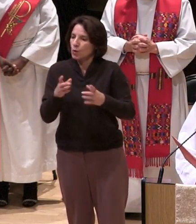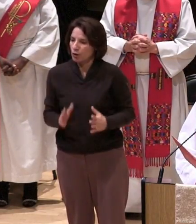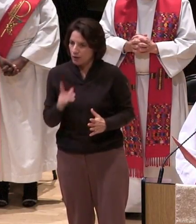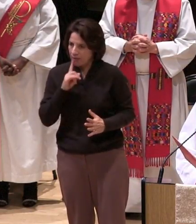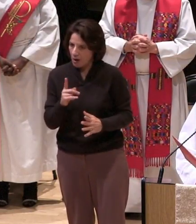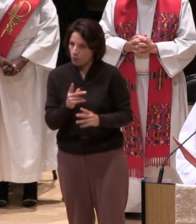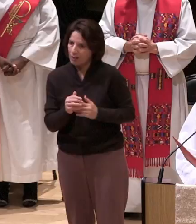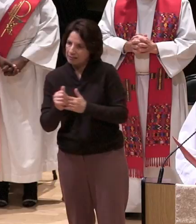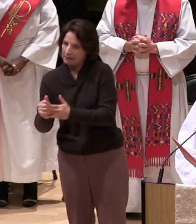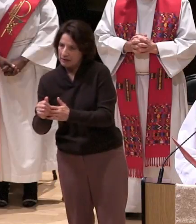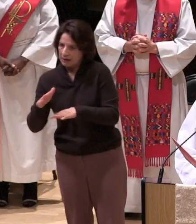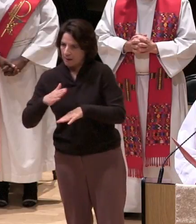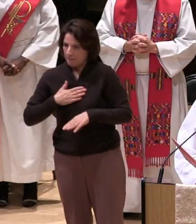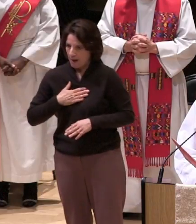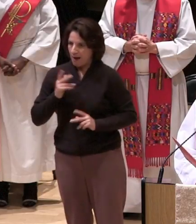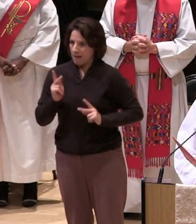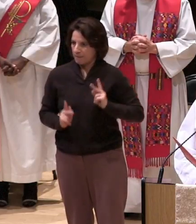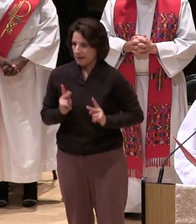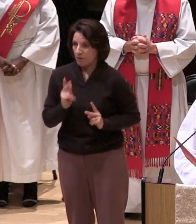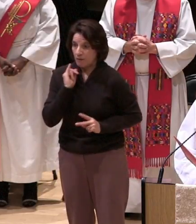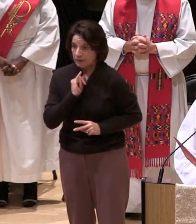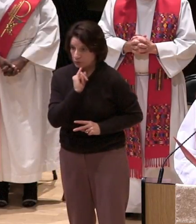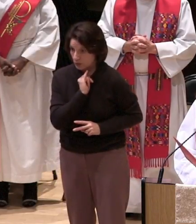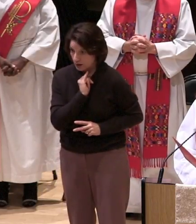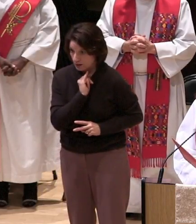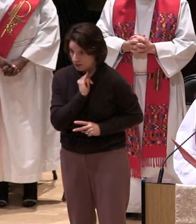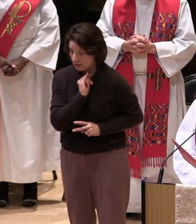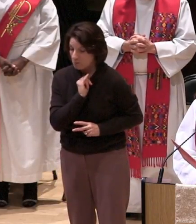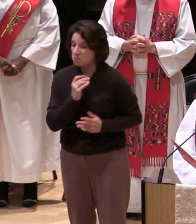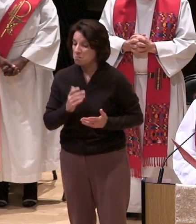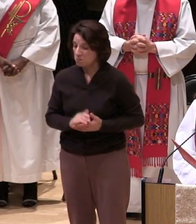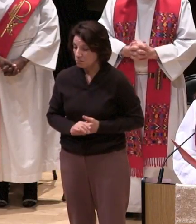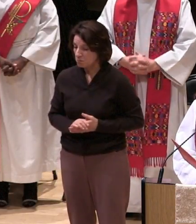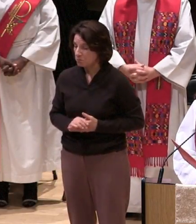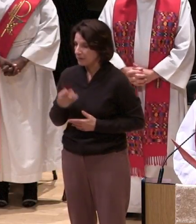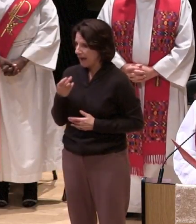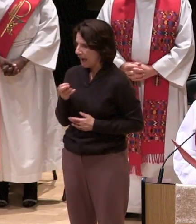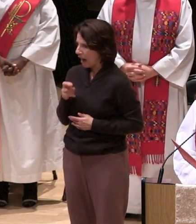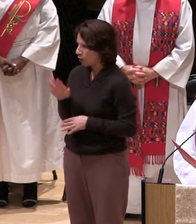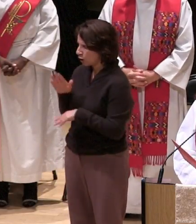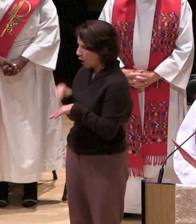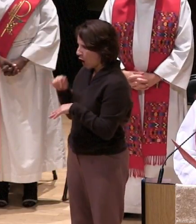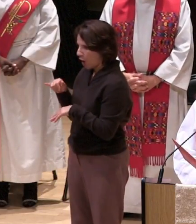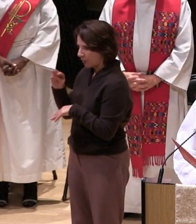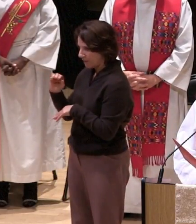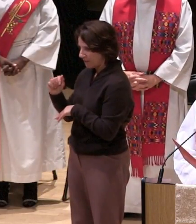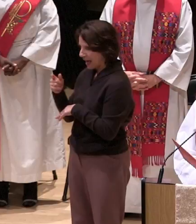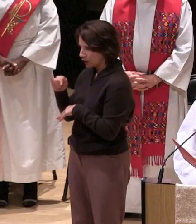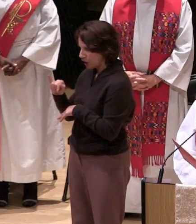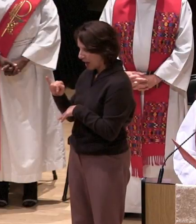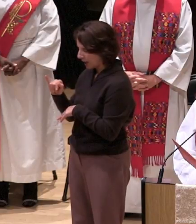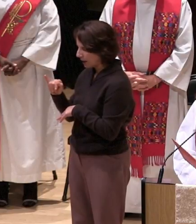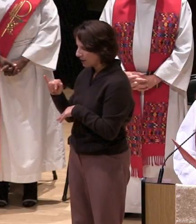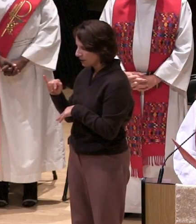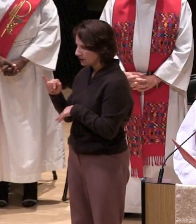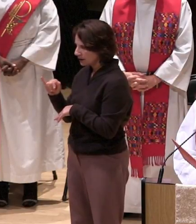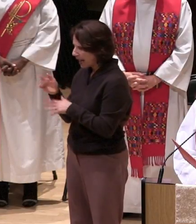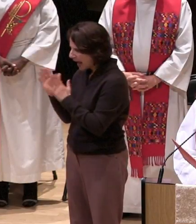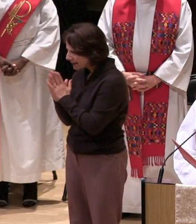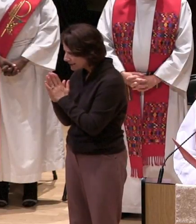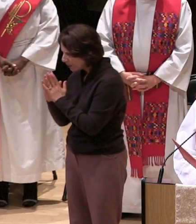Israel. Then Herod called the Magi secretly and ascertained from them the time of the star's